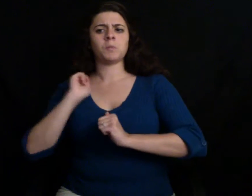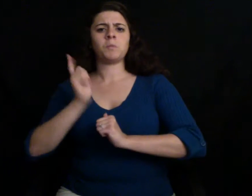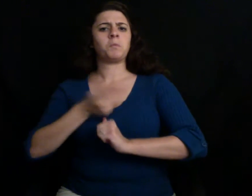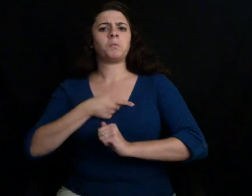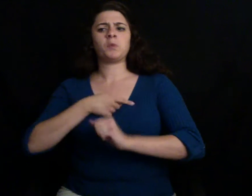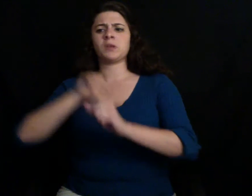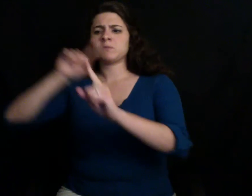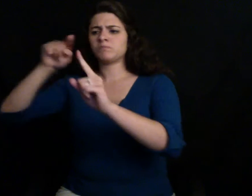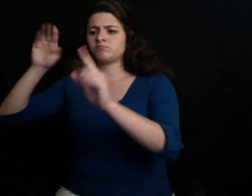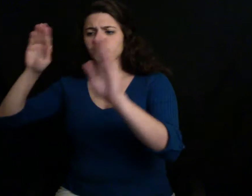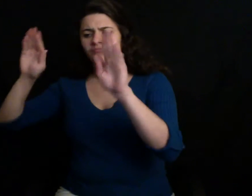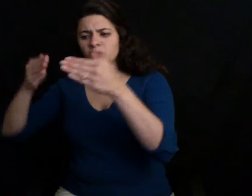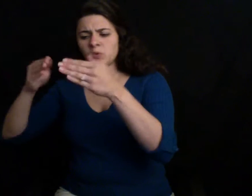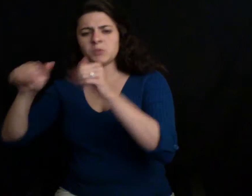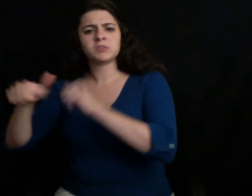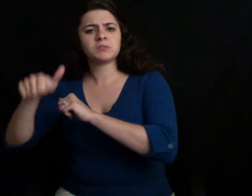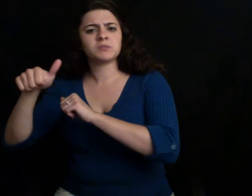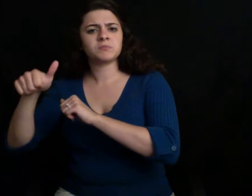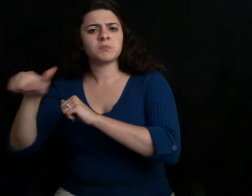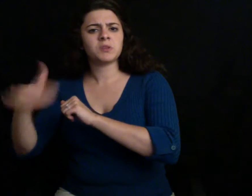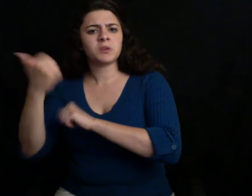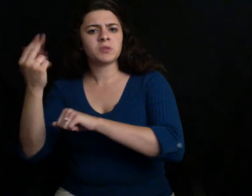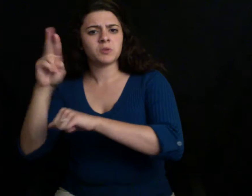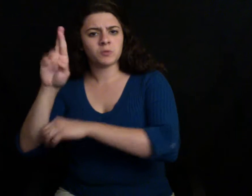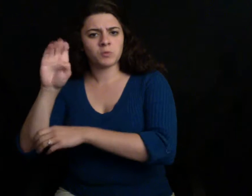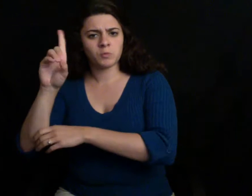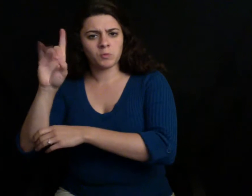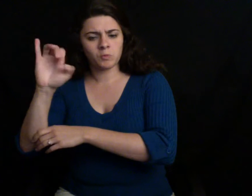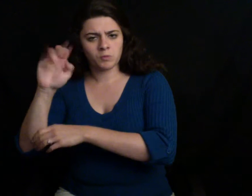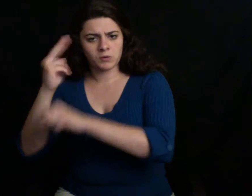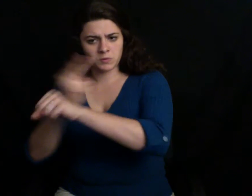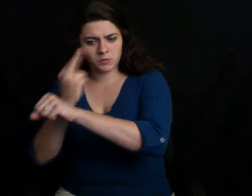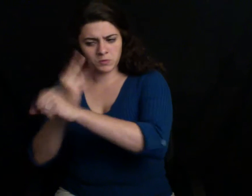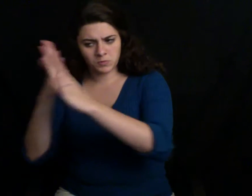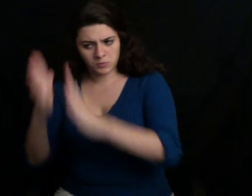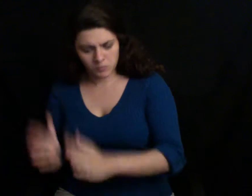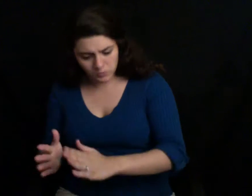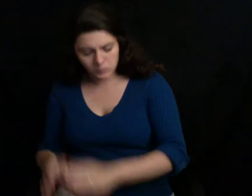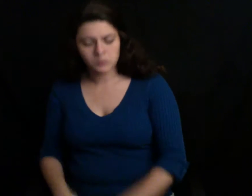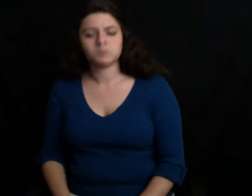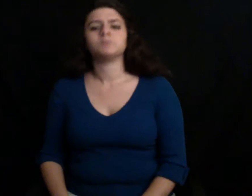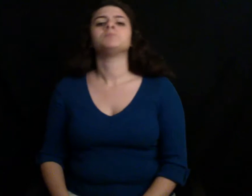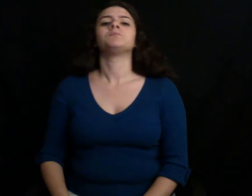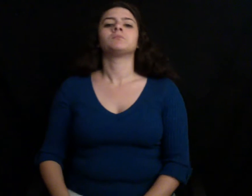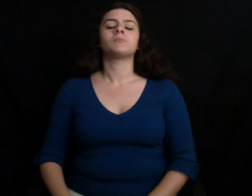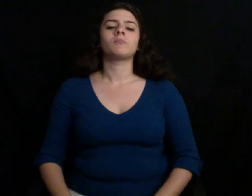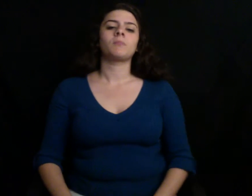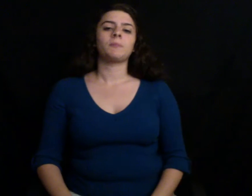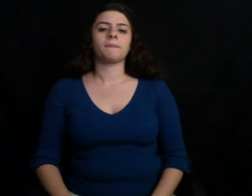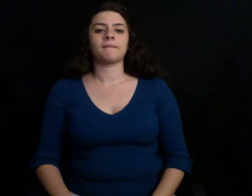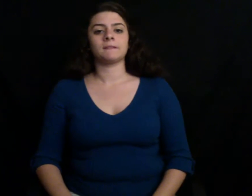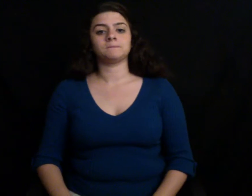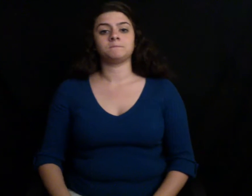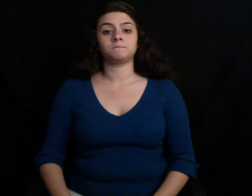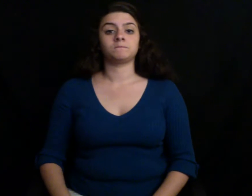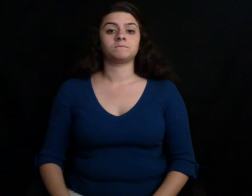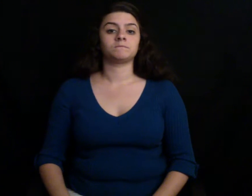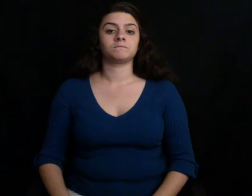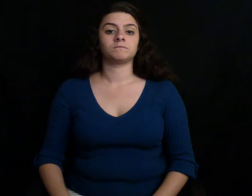Orpilla, also known as Young Luck on Reddit, James Irwin, who goes by Proofrock451, and Smooth McGroove, who has the